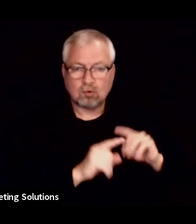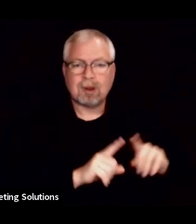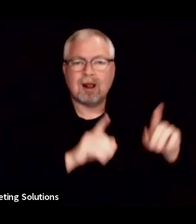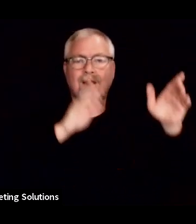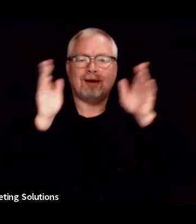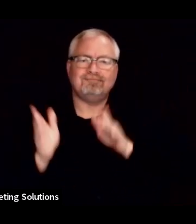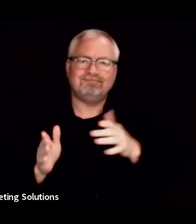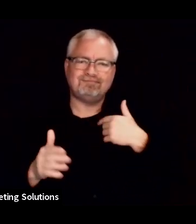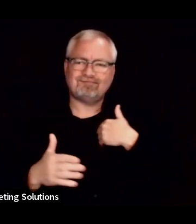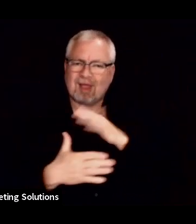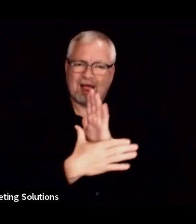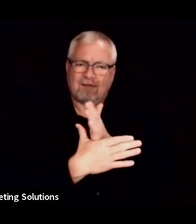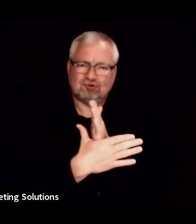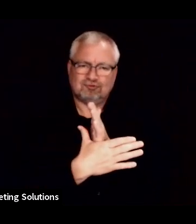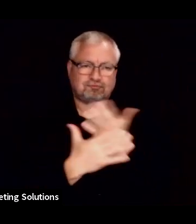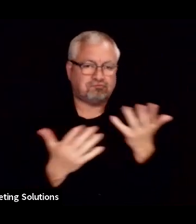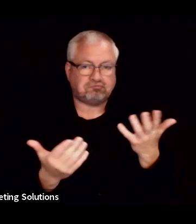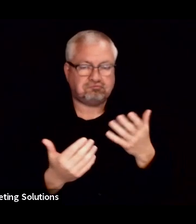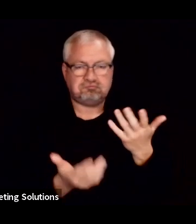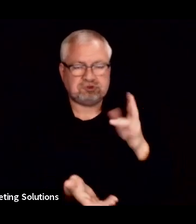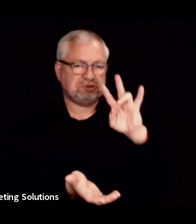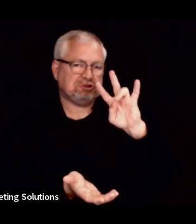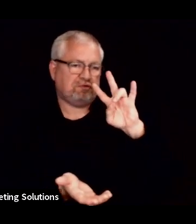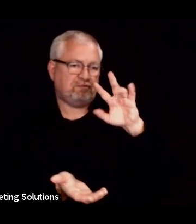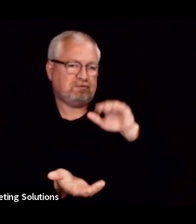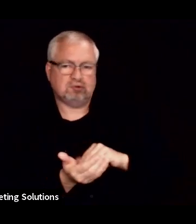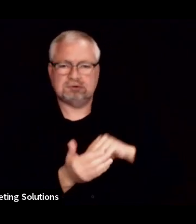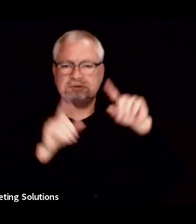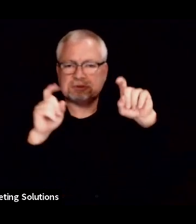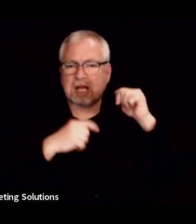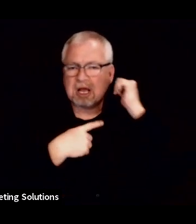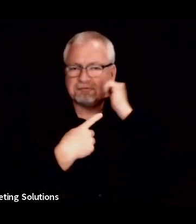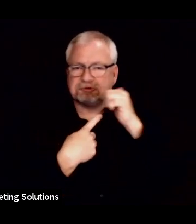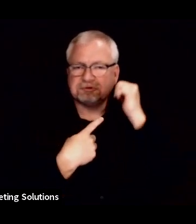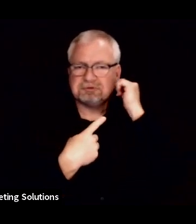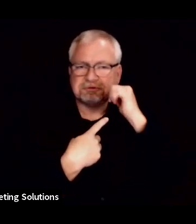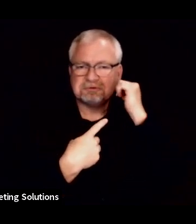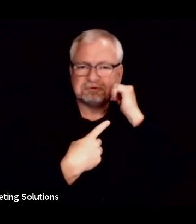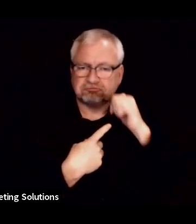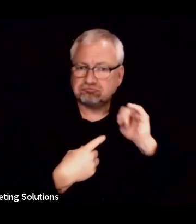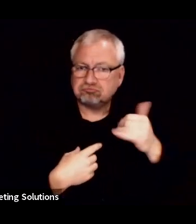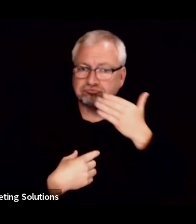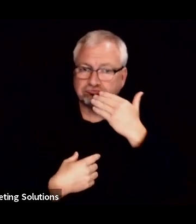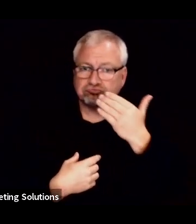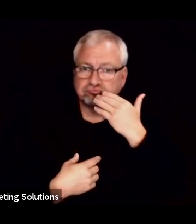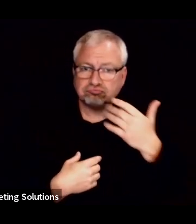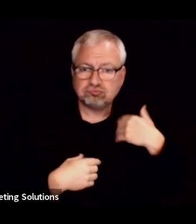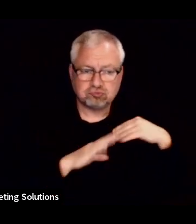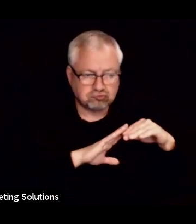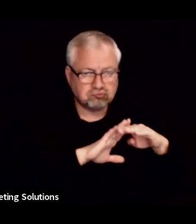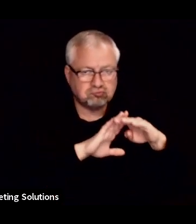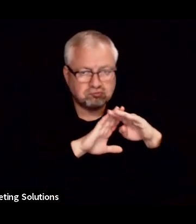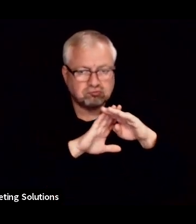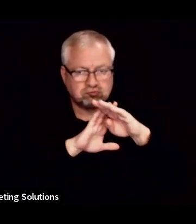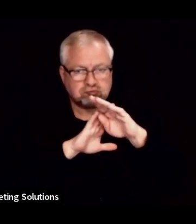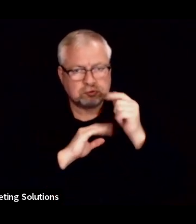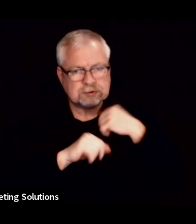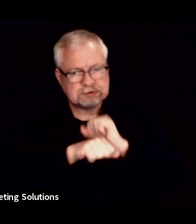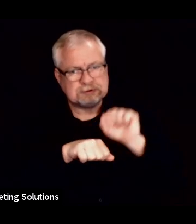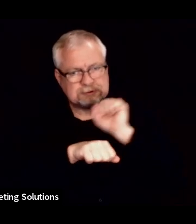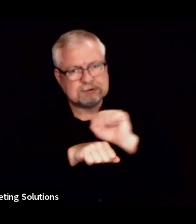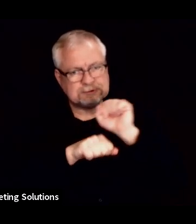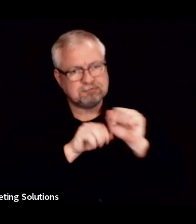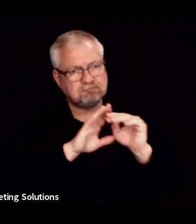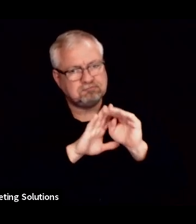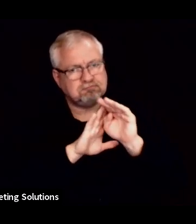7,000 tests every day over the last week. So we're definitely moving in the right direction with respect to making